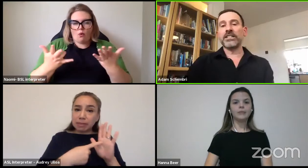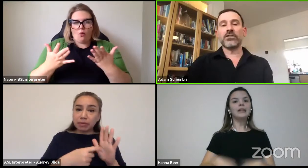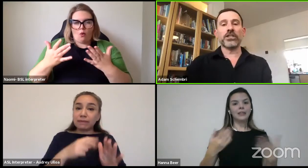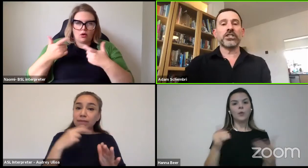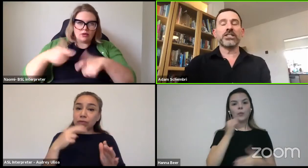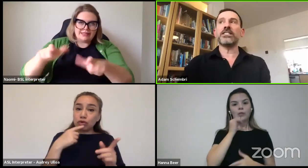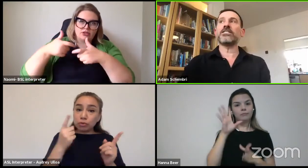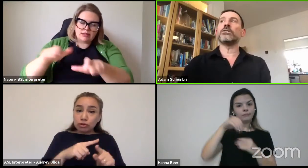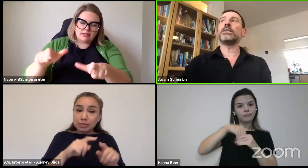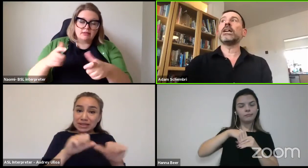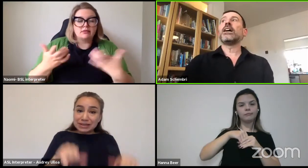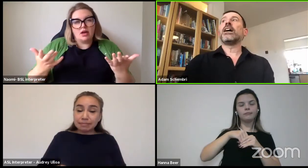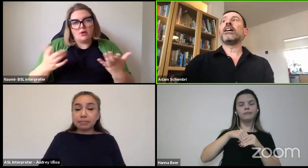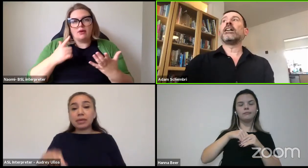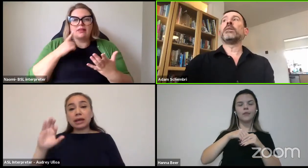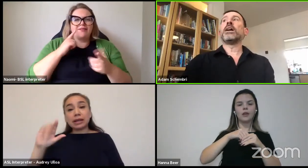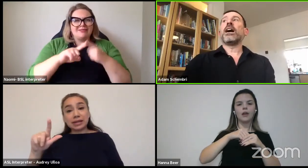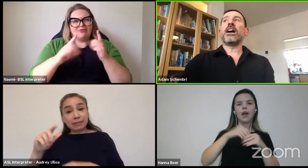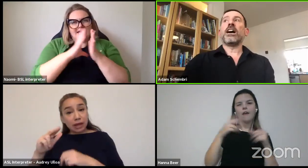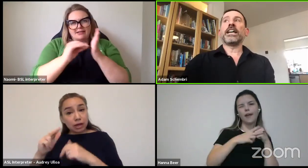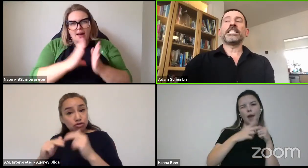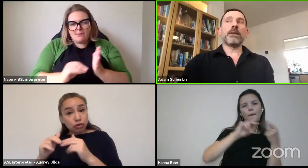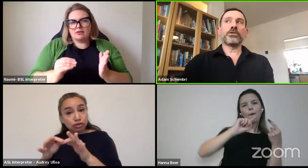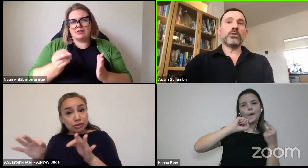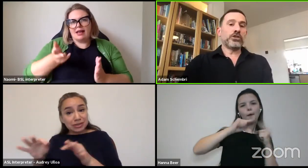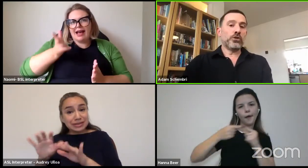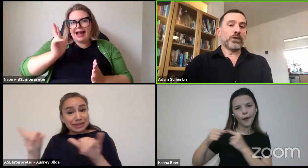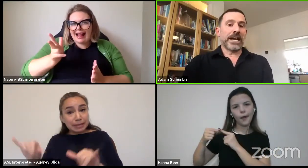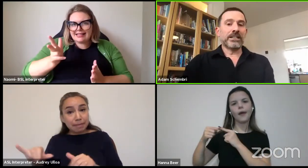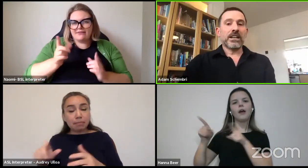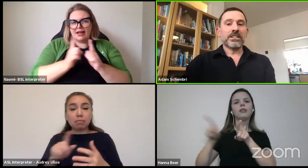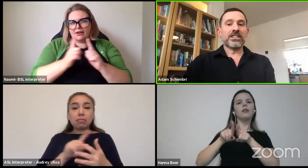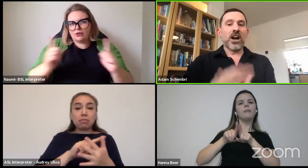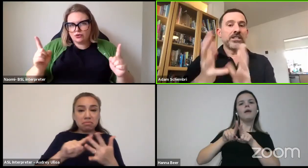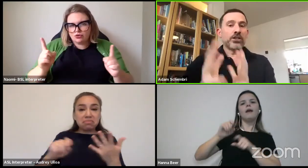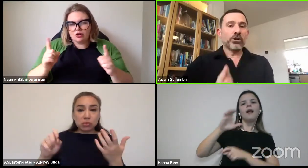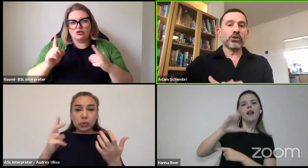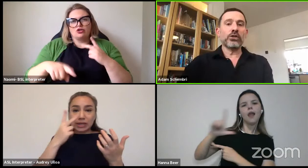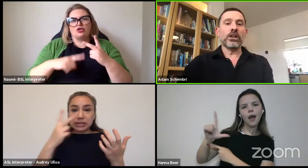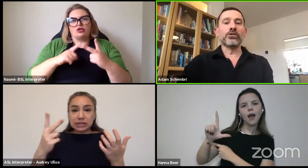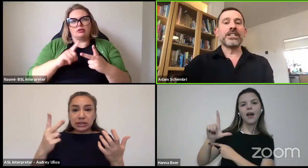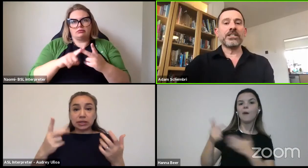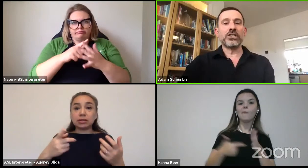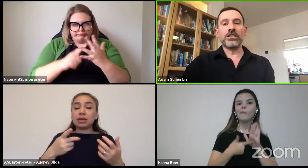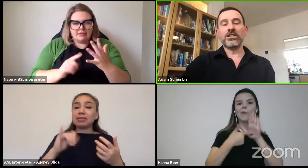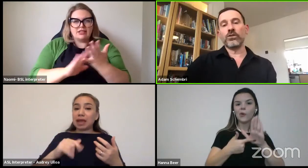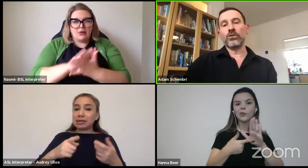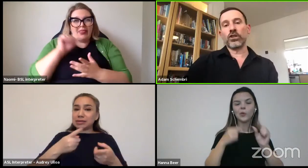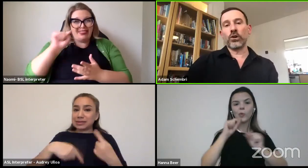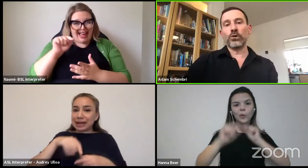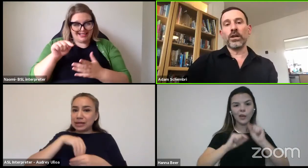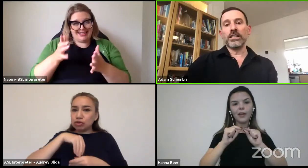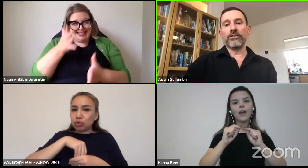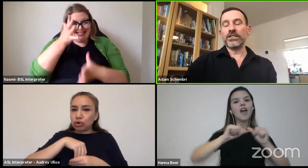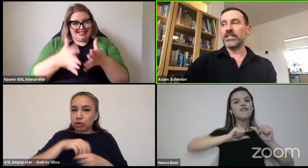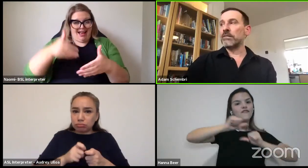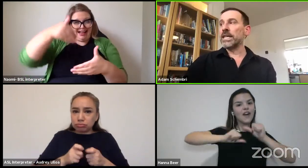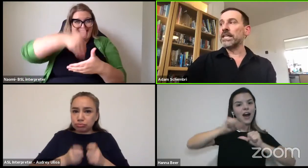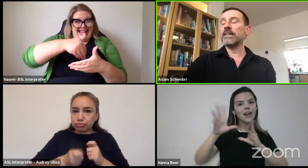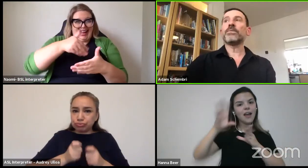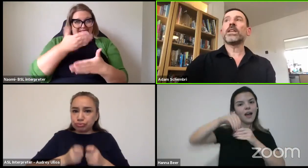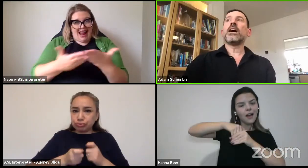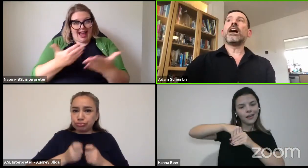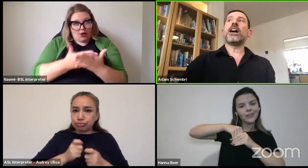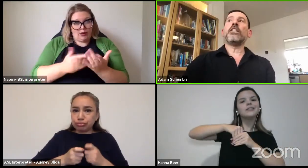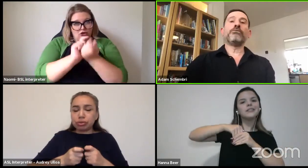classifier construction system, are examples in which you get sign internal alternations to show differences in